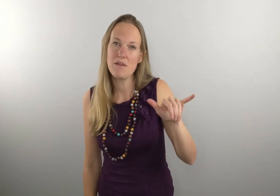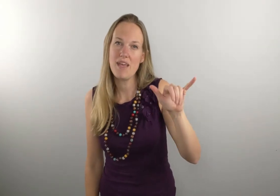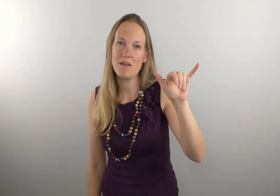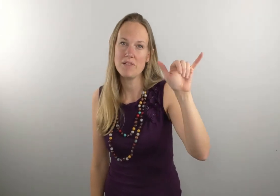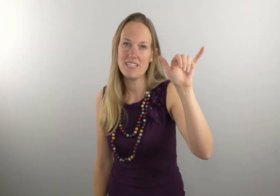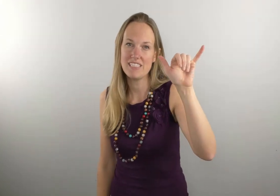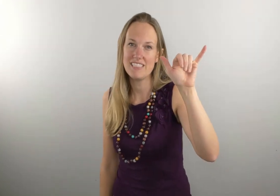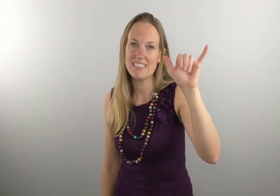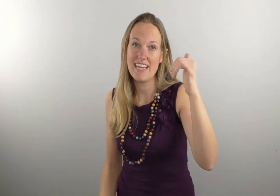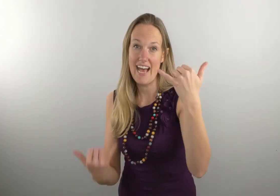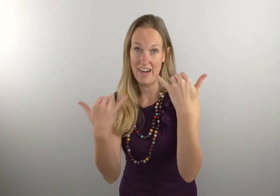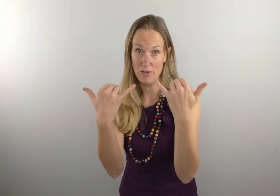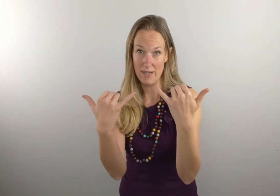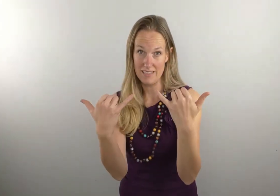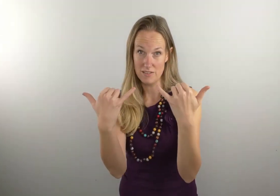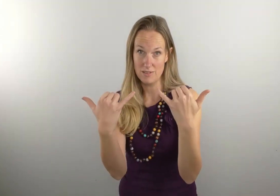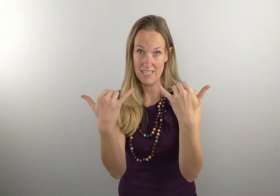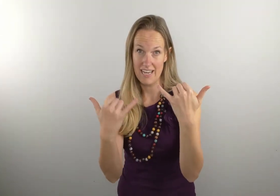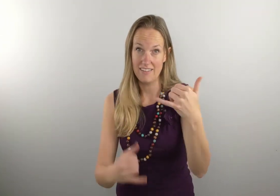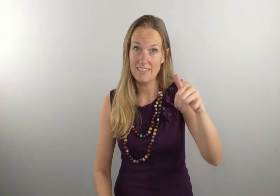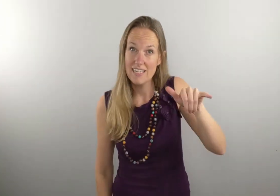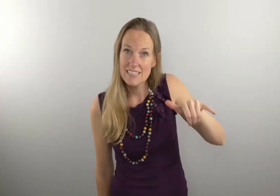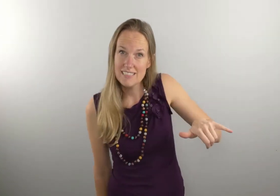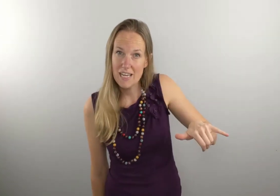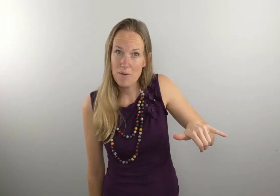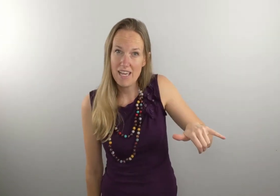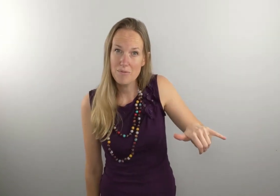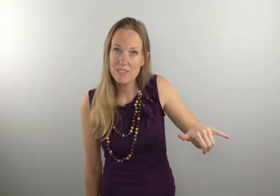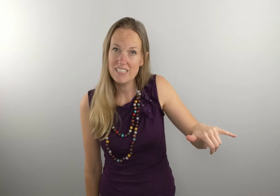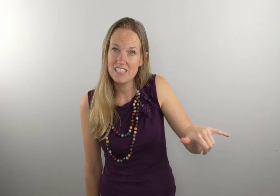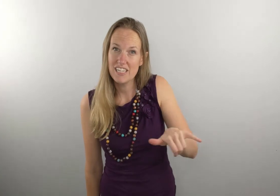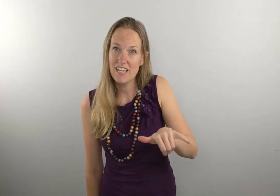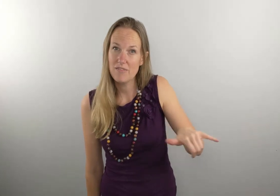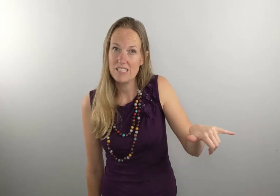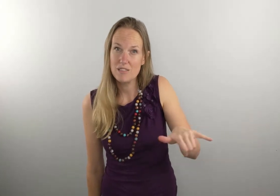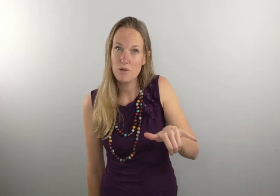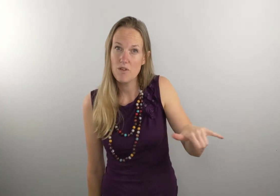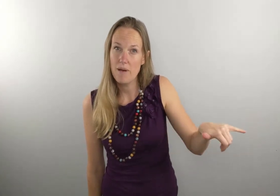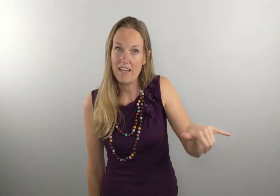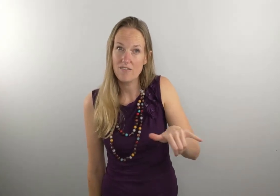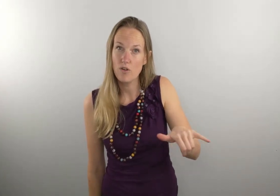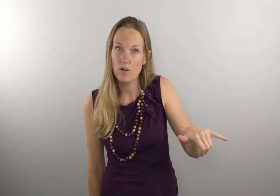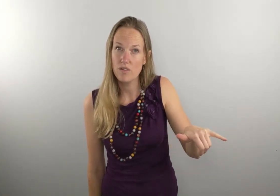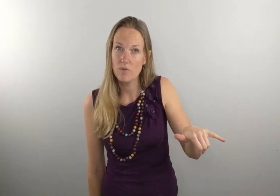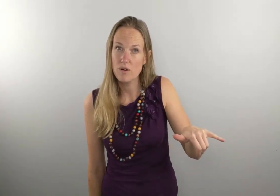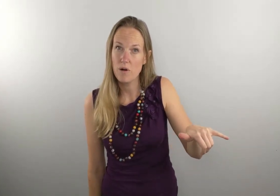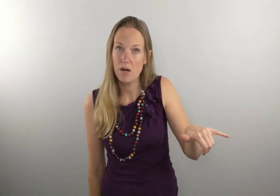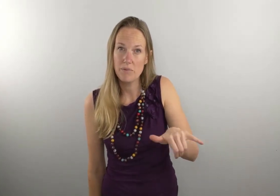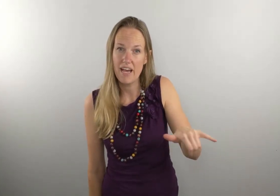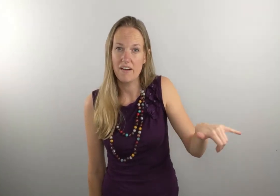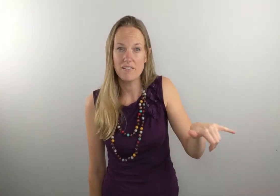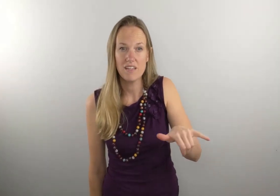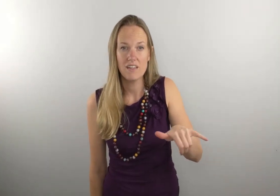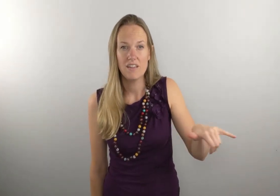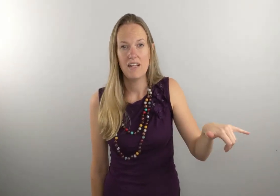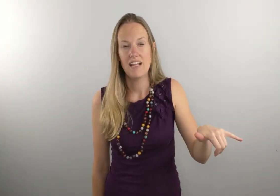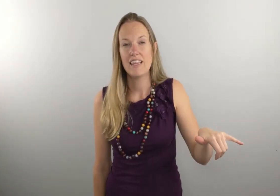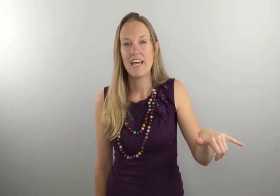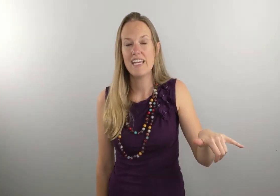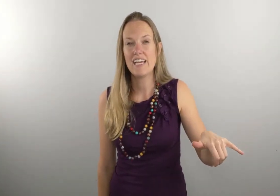hand position as now, right? This was now, same hand position, and we just move it back and forth with our palm down, like, and